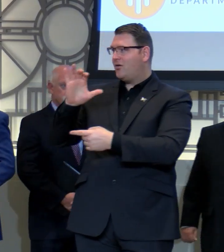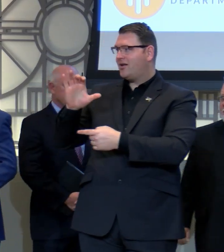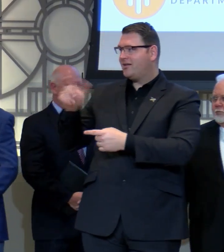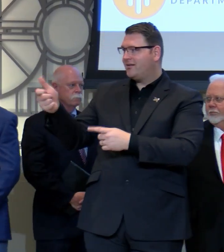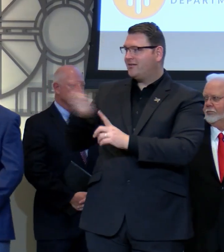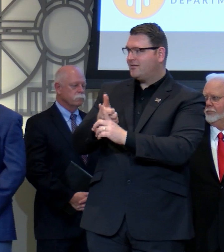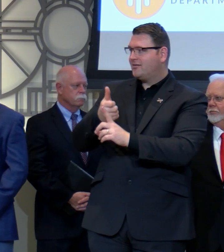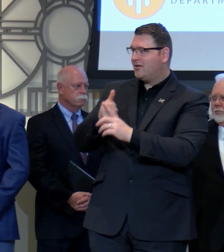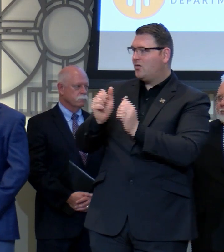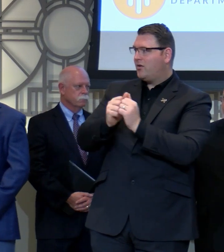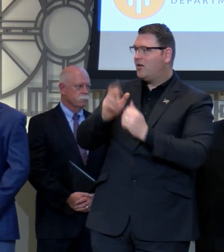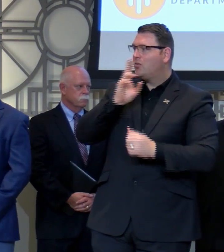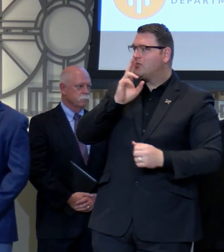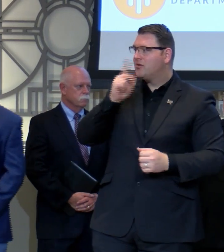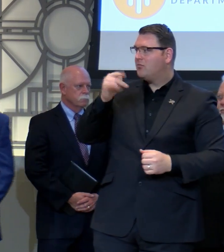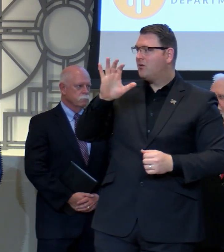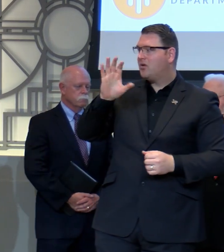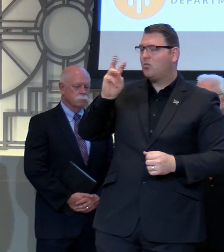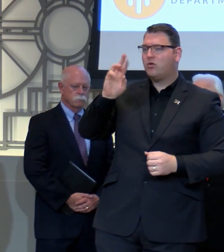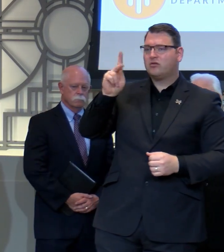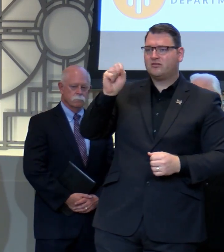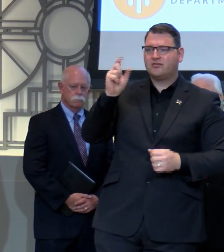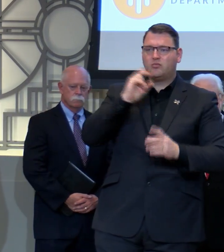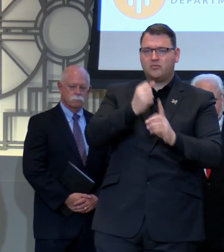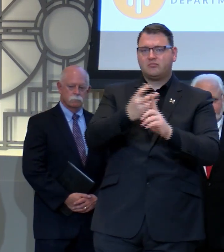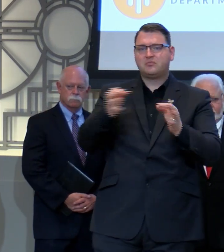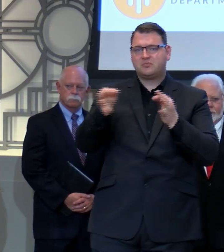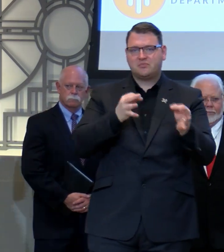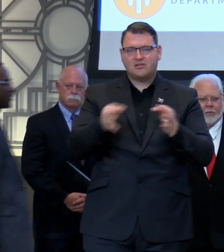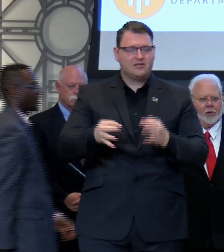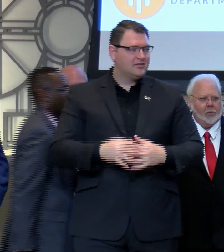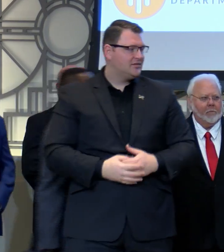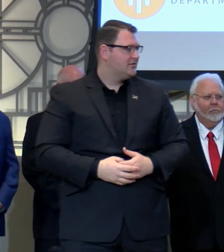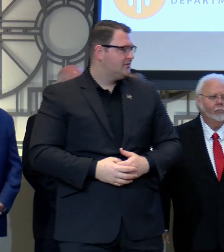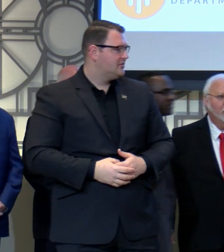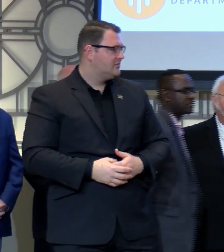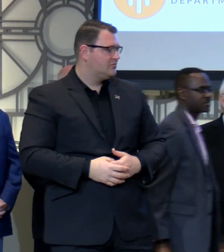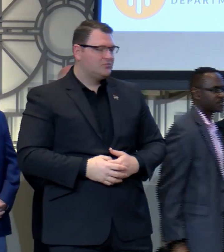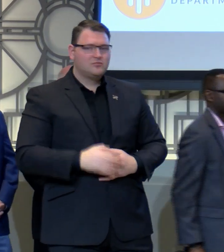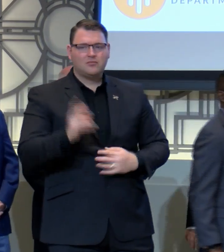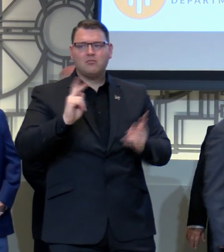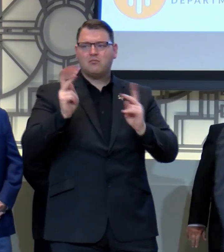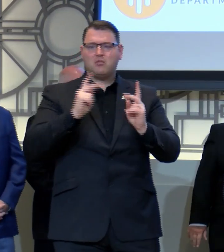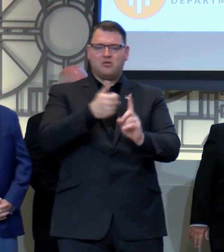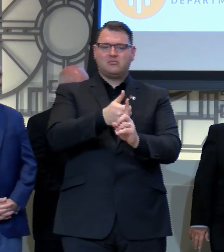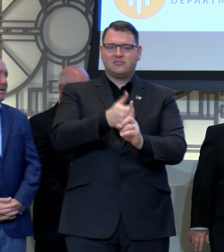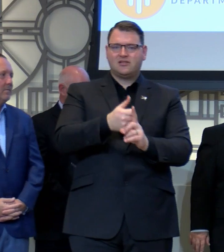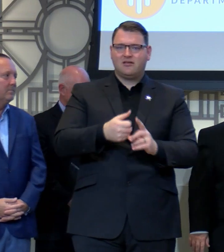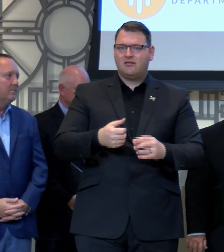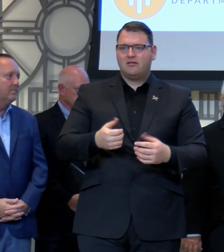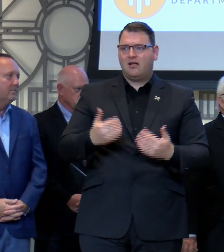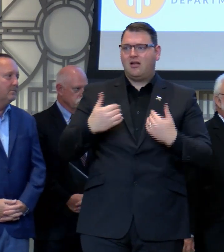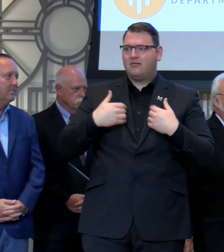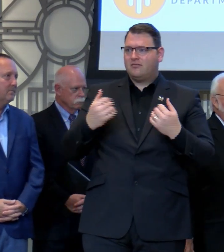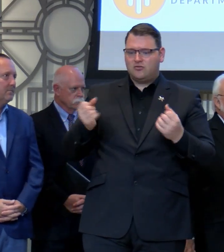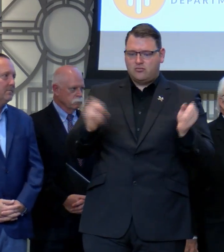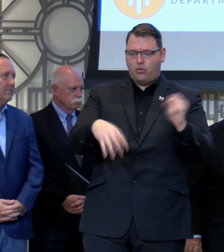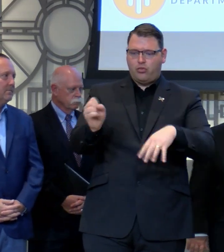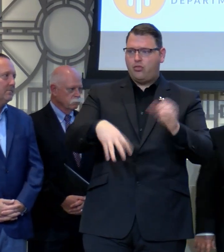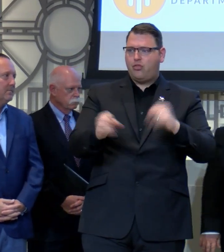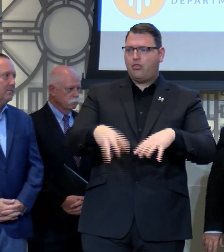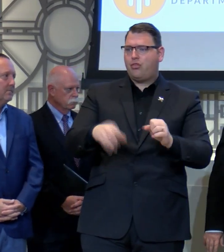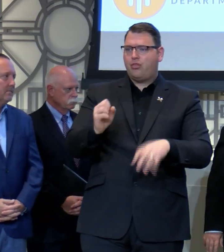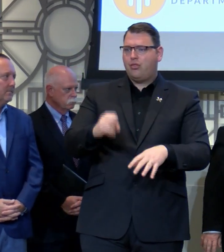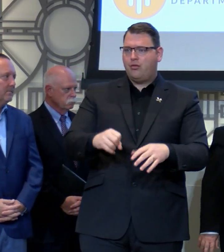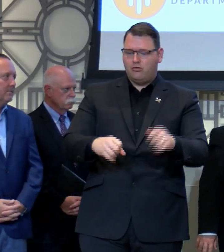Eric is with Houston Public Works, and I think he can speak to that because people are disposing of everything, and that's